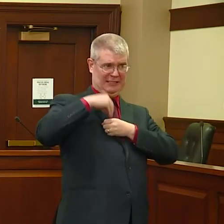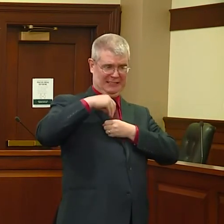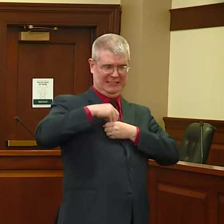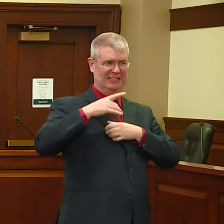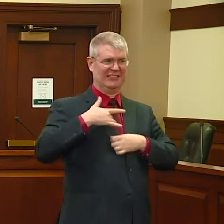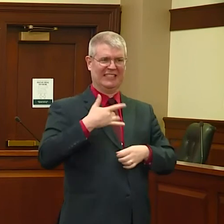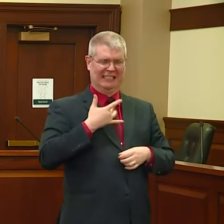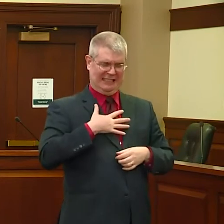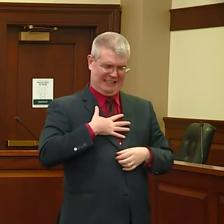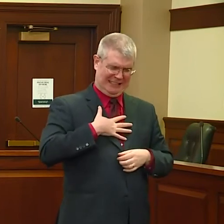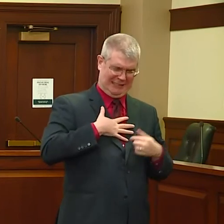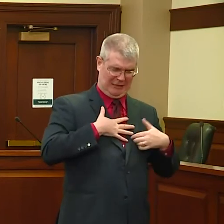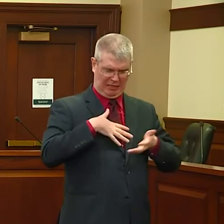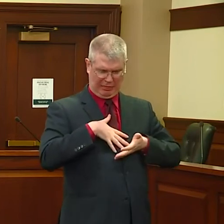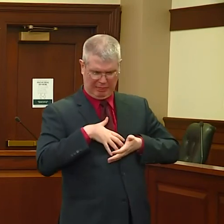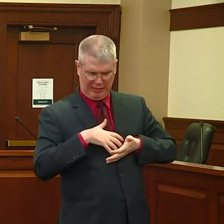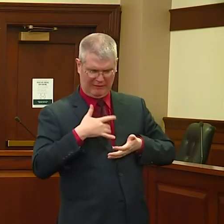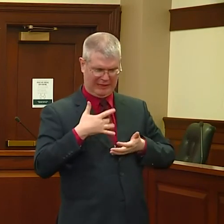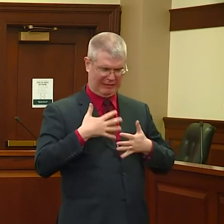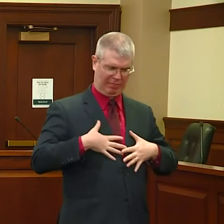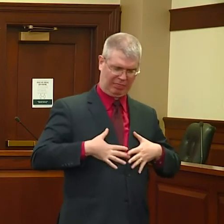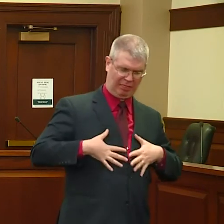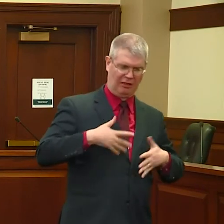Audrey Dutton. Audrey.